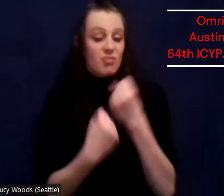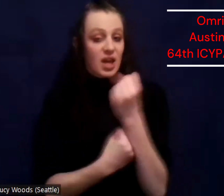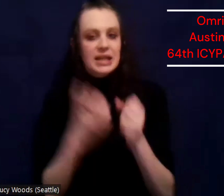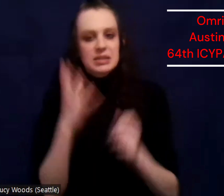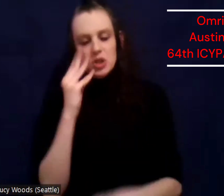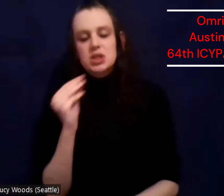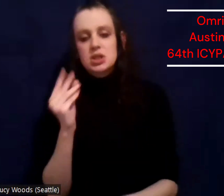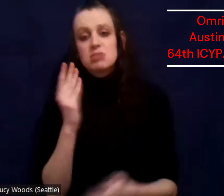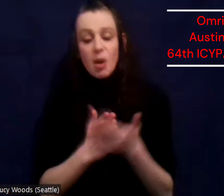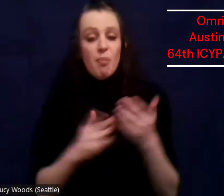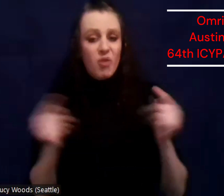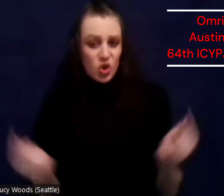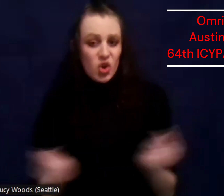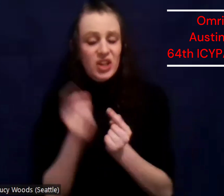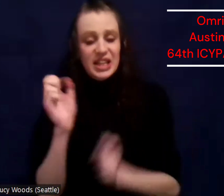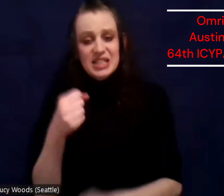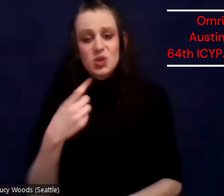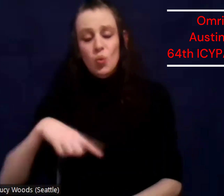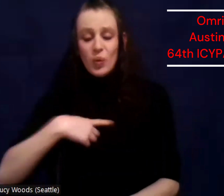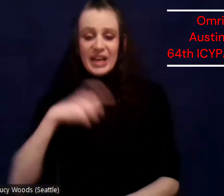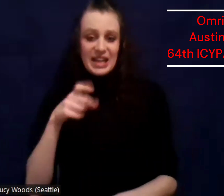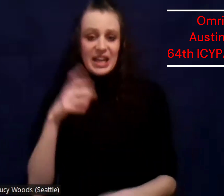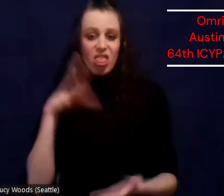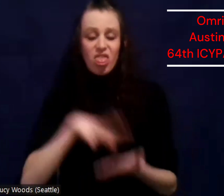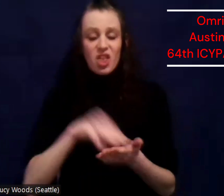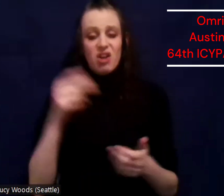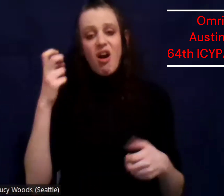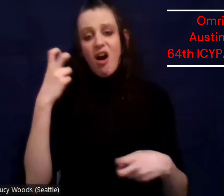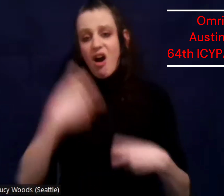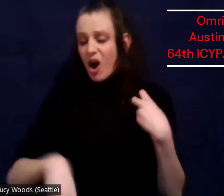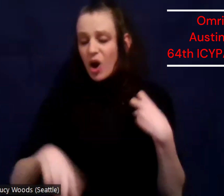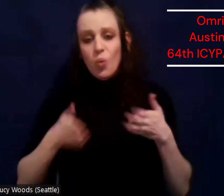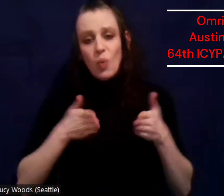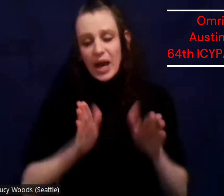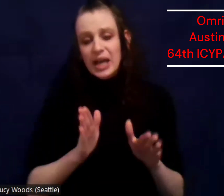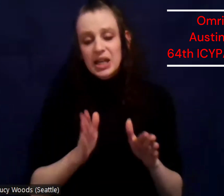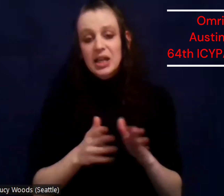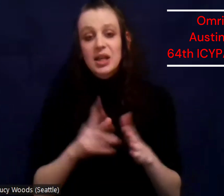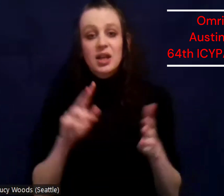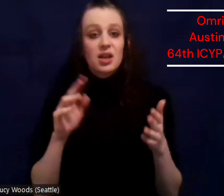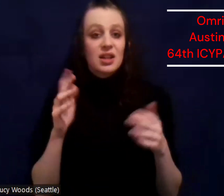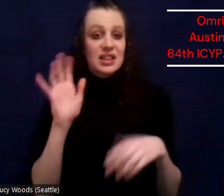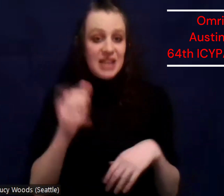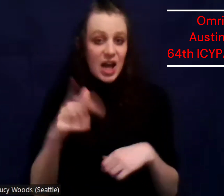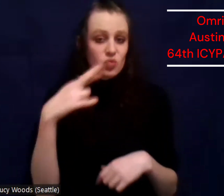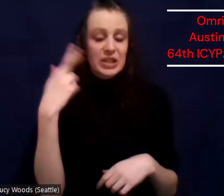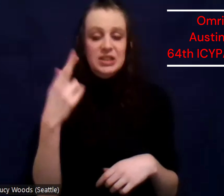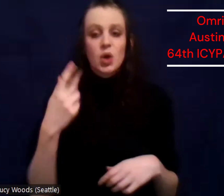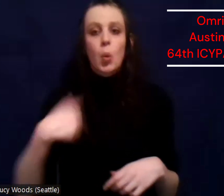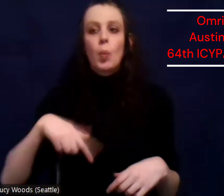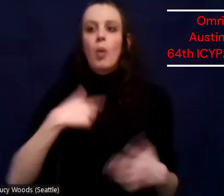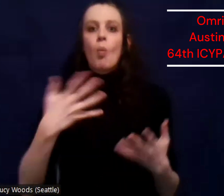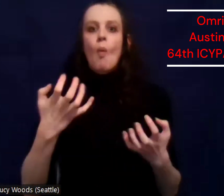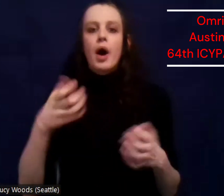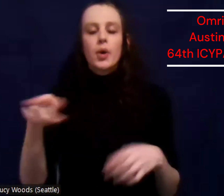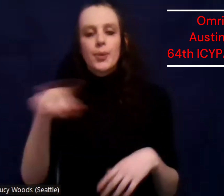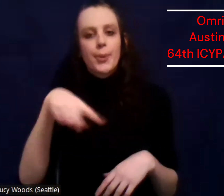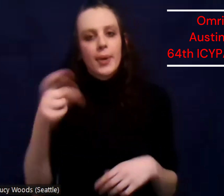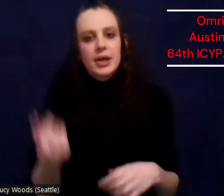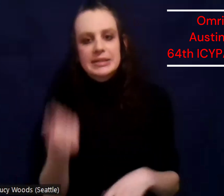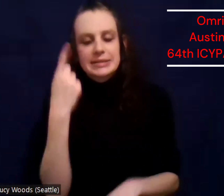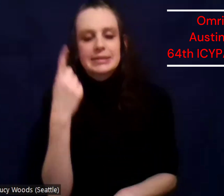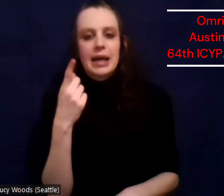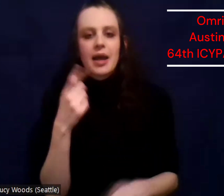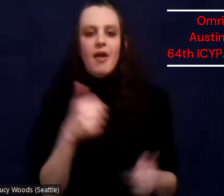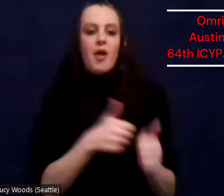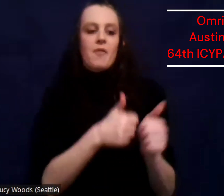had to learn these things the hard way. That is why we are anxious that you understand and that you avoid these